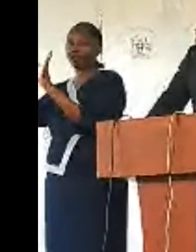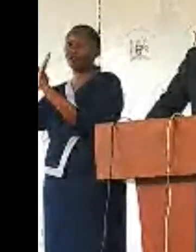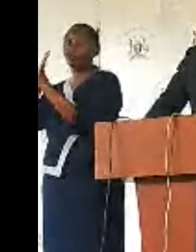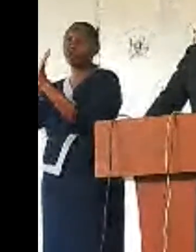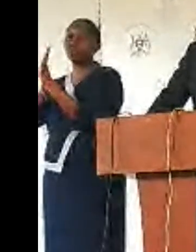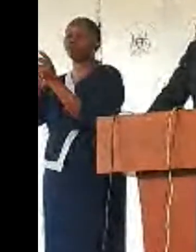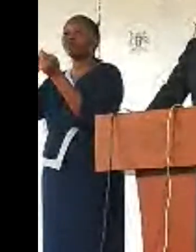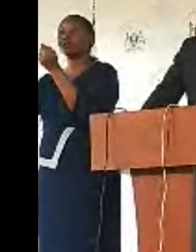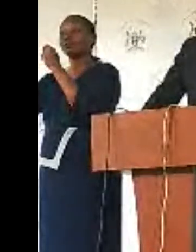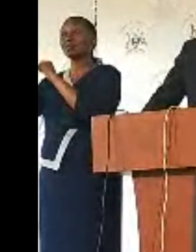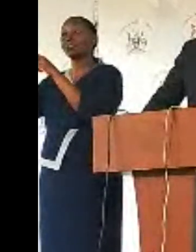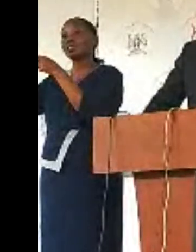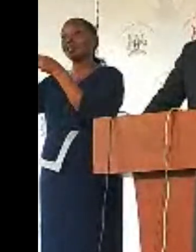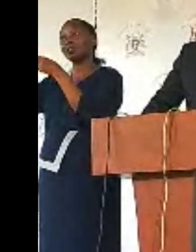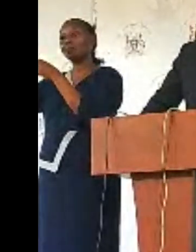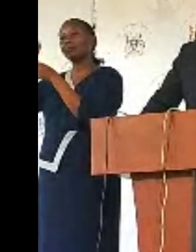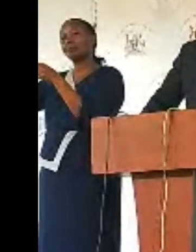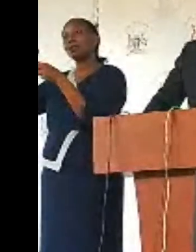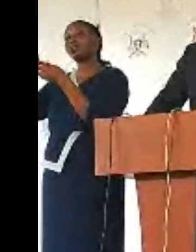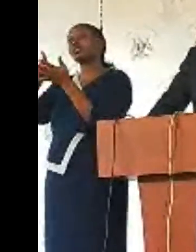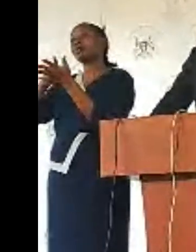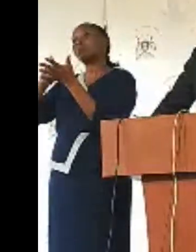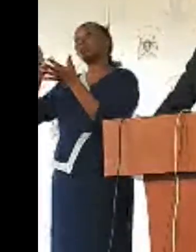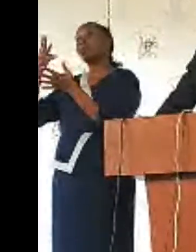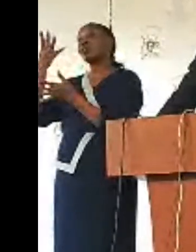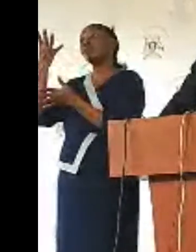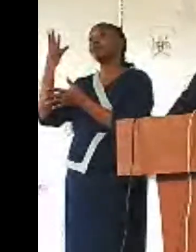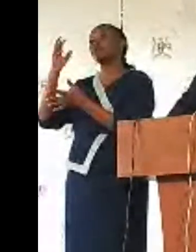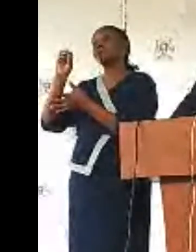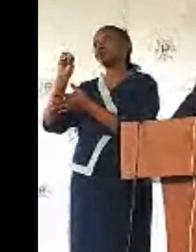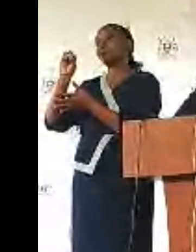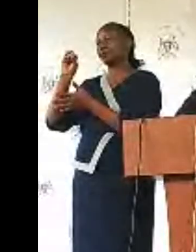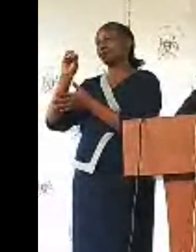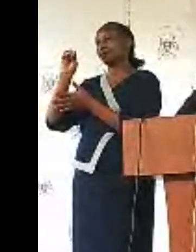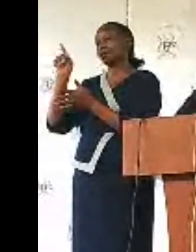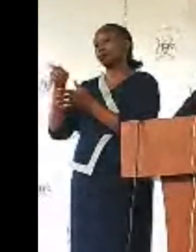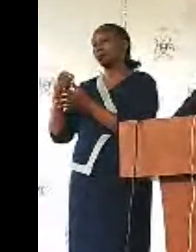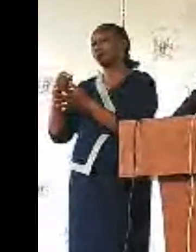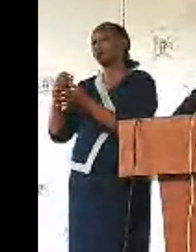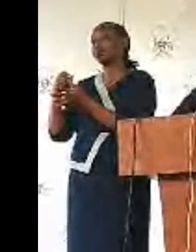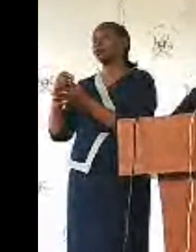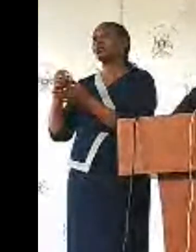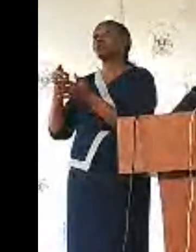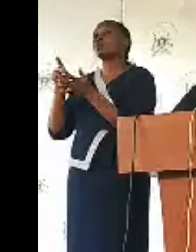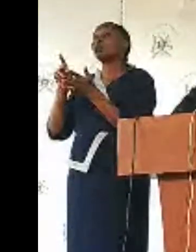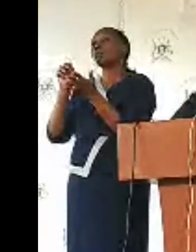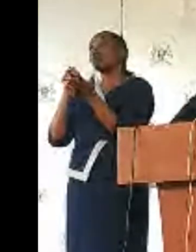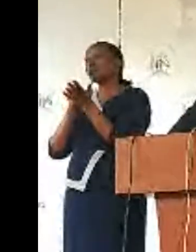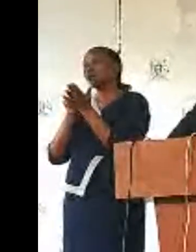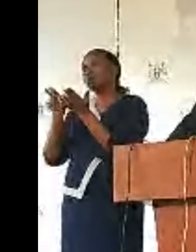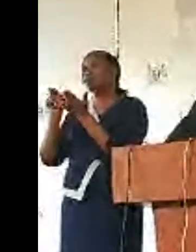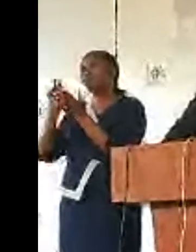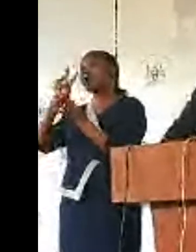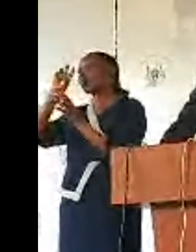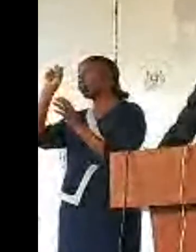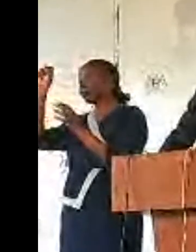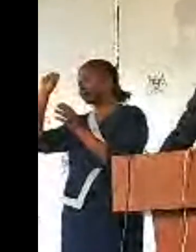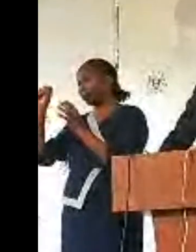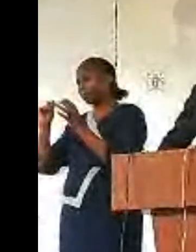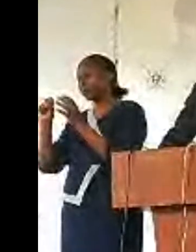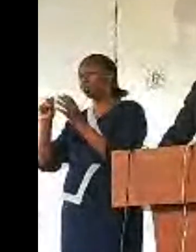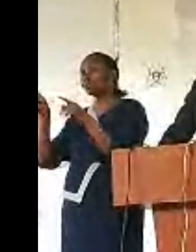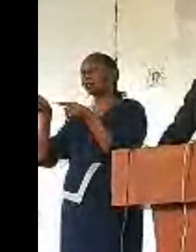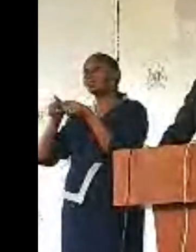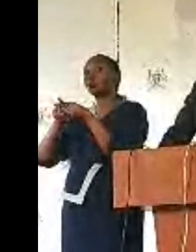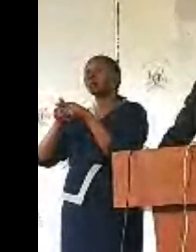want to amend the name, you pay 50,000. You amend, you remove a subject and substitute it with another one, that one